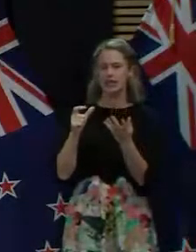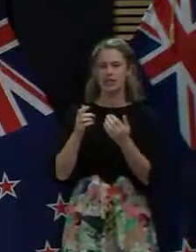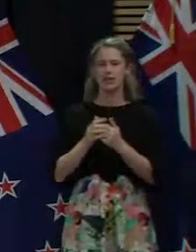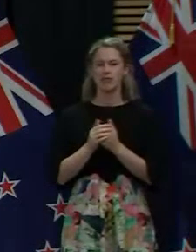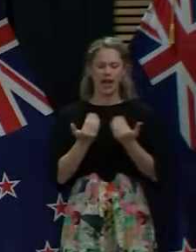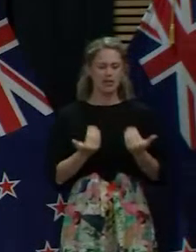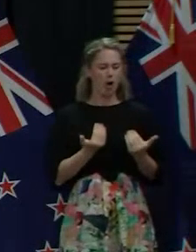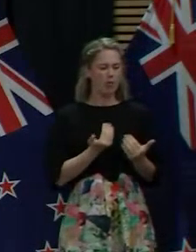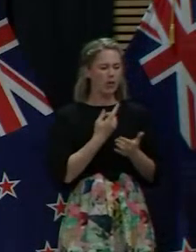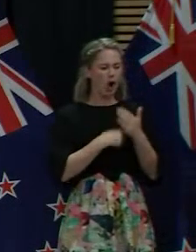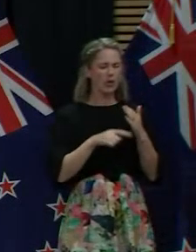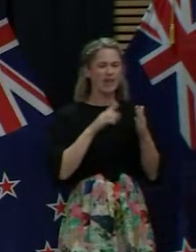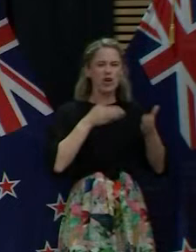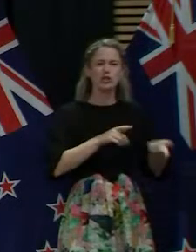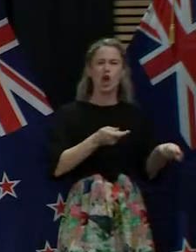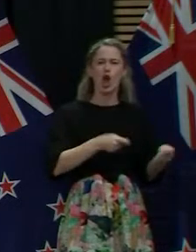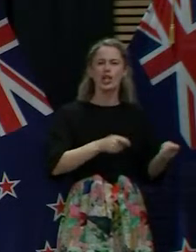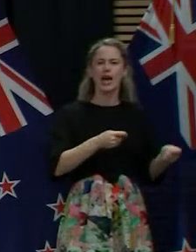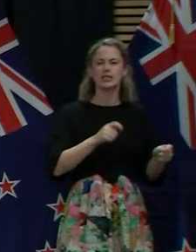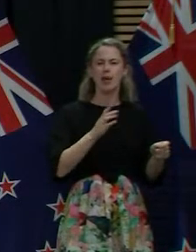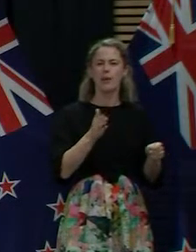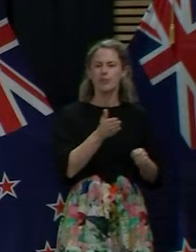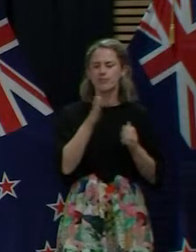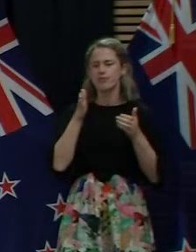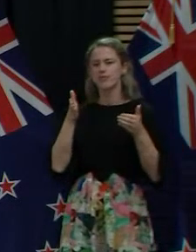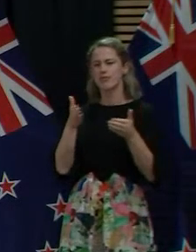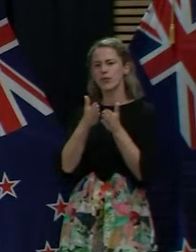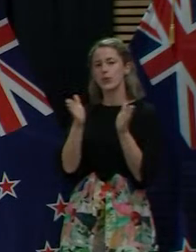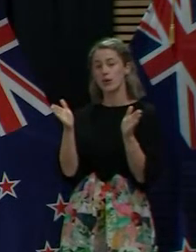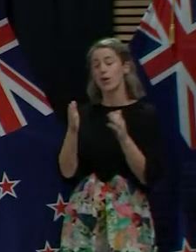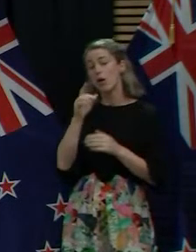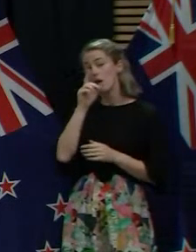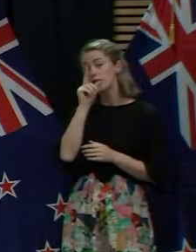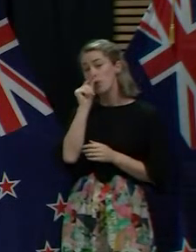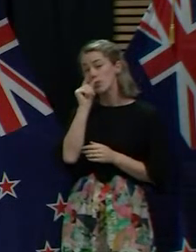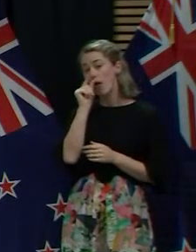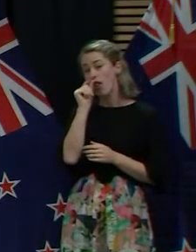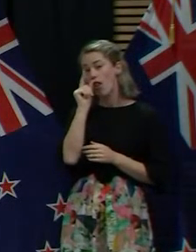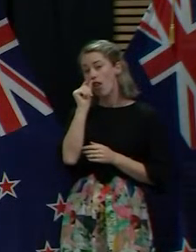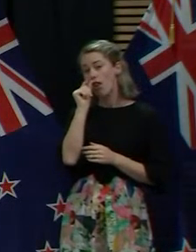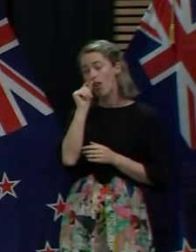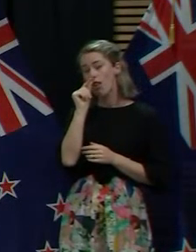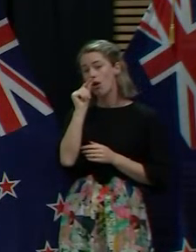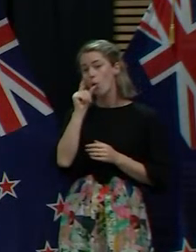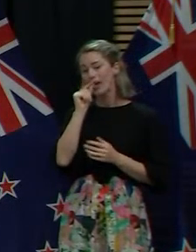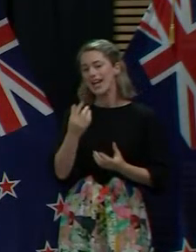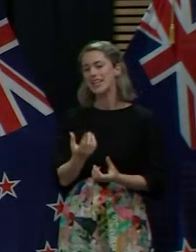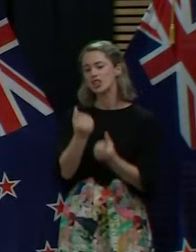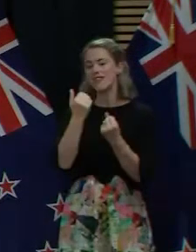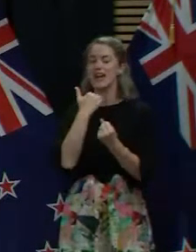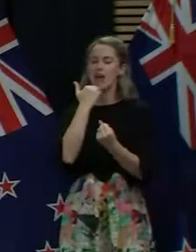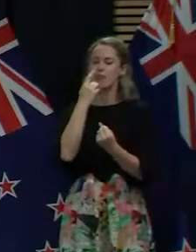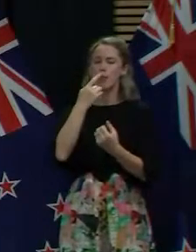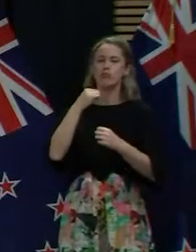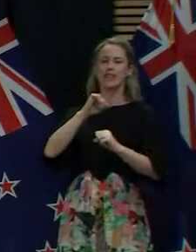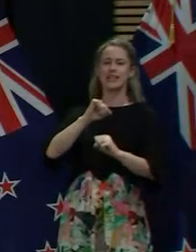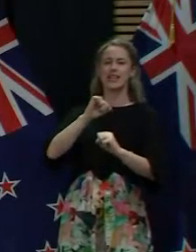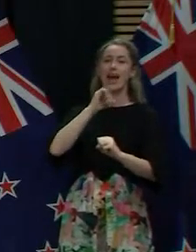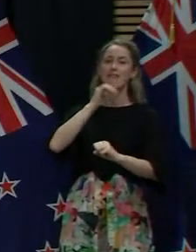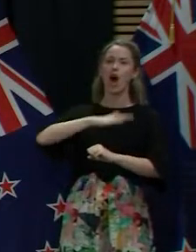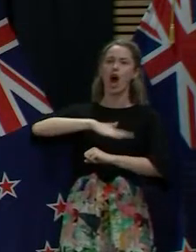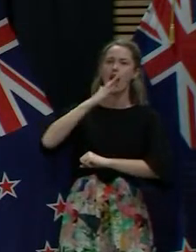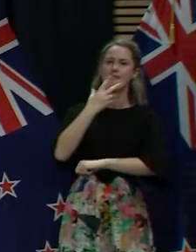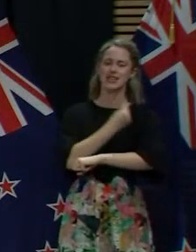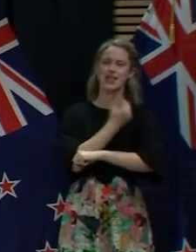that's very much based around lockdowns. We found that there are scenarios where population immunity is achievable, provided we get high